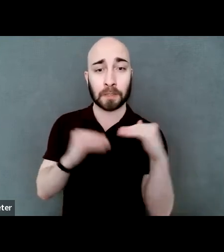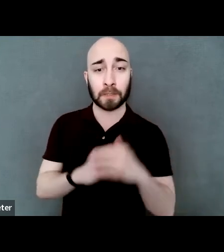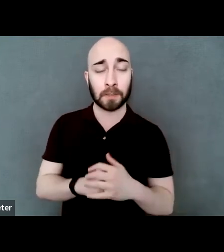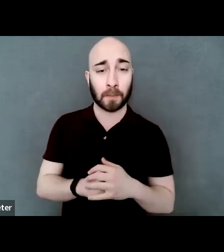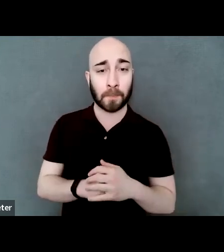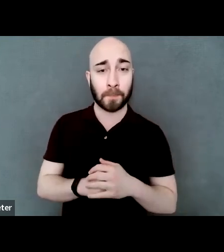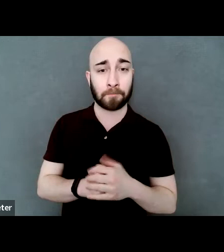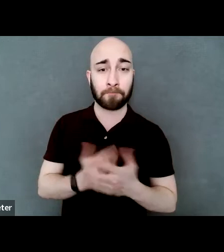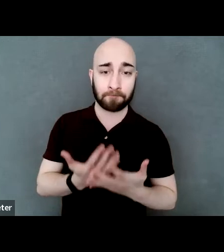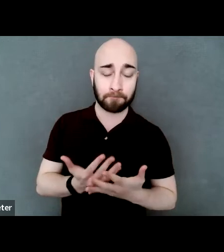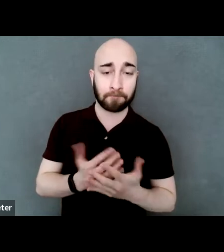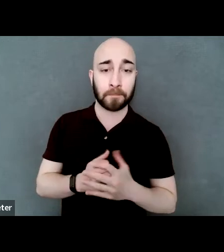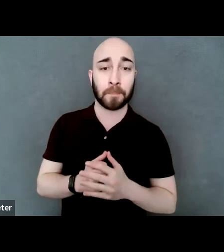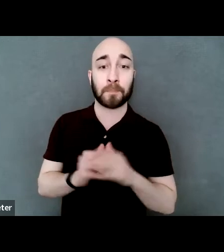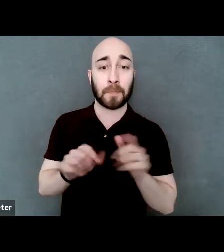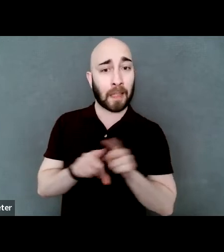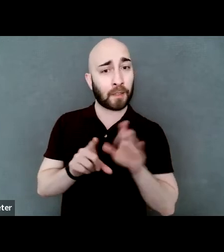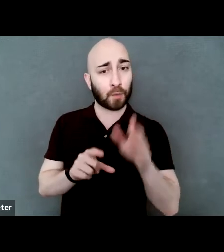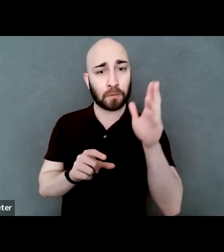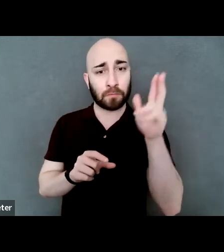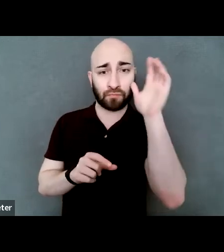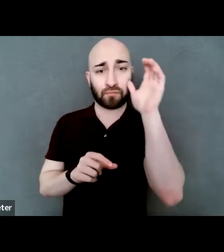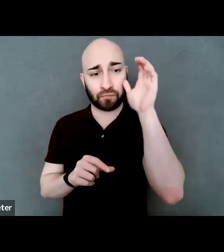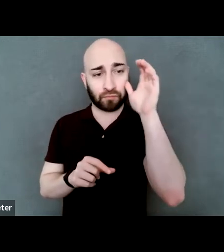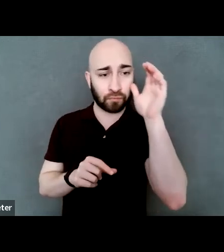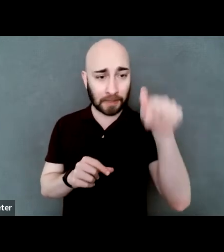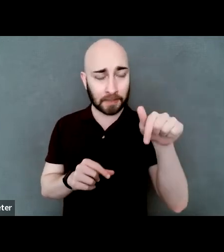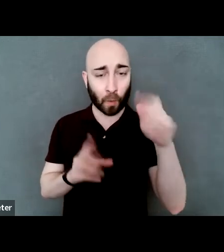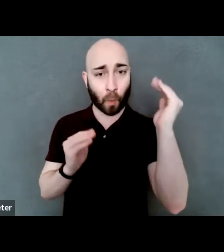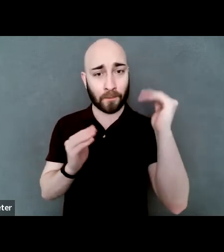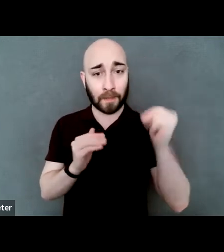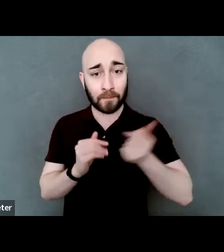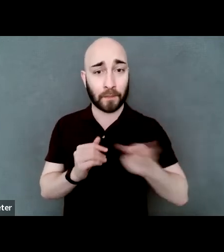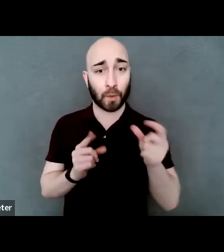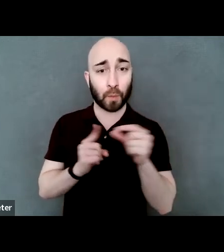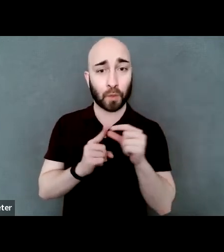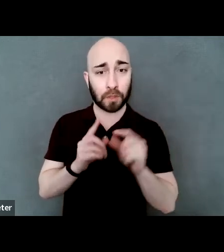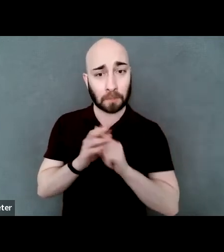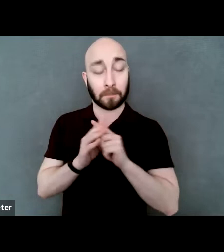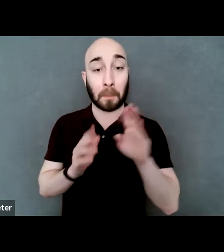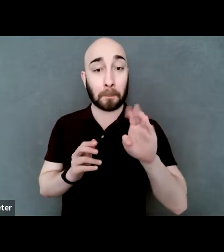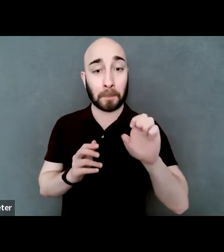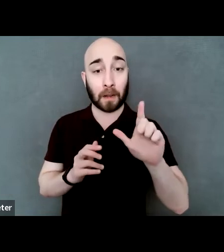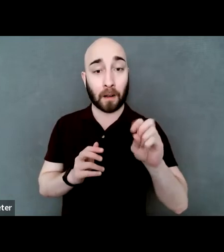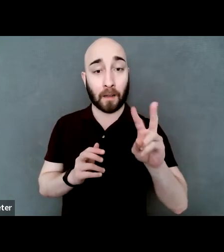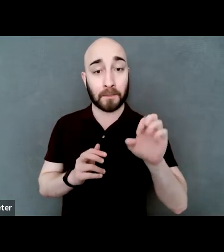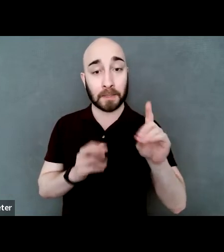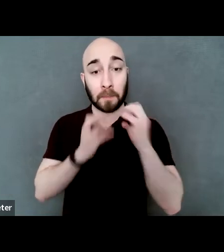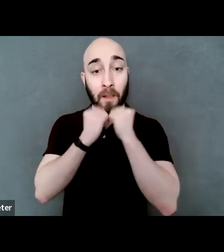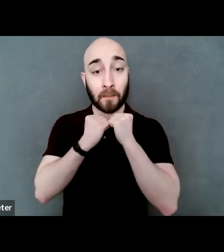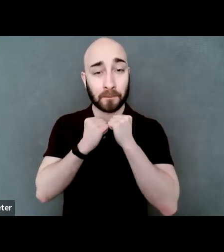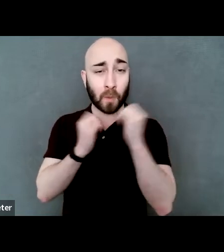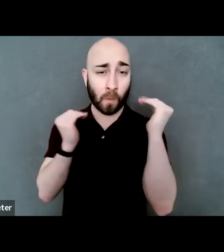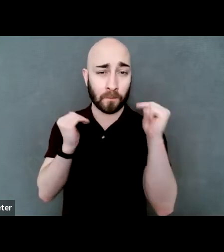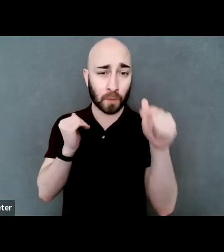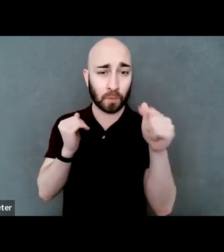So as you're hearing this, hopefully there's a few words that's kind of catching your attention. So hopefully beloved is one of those. So what